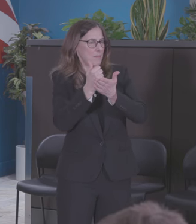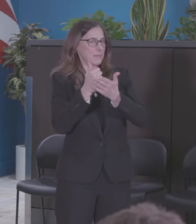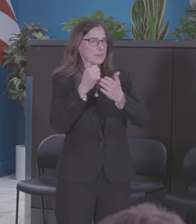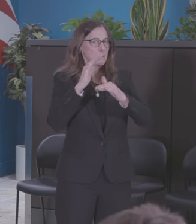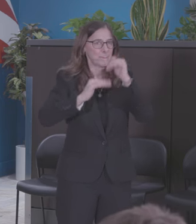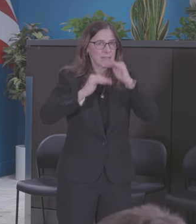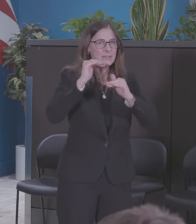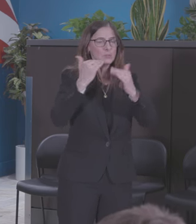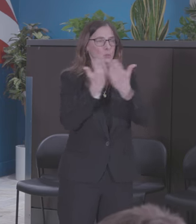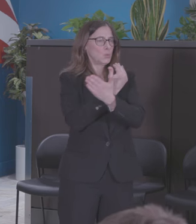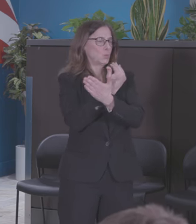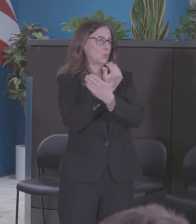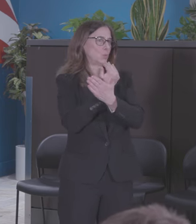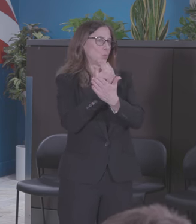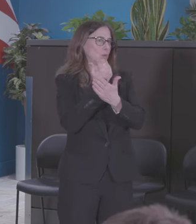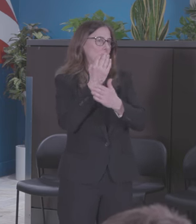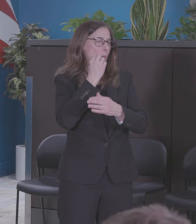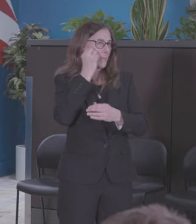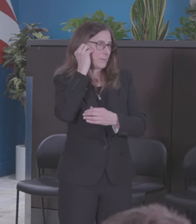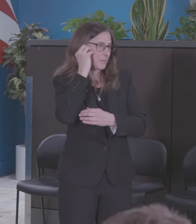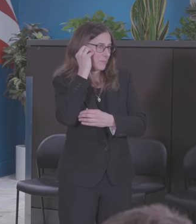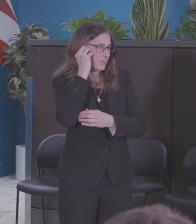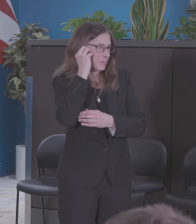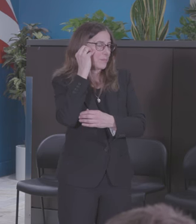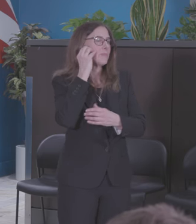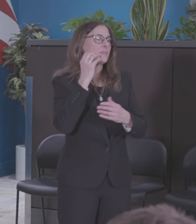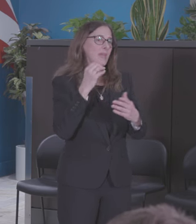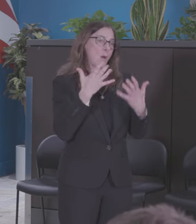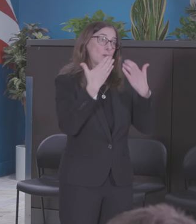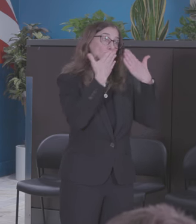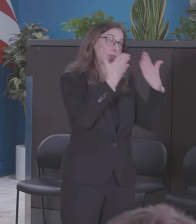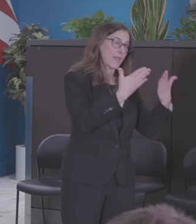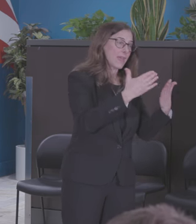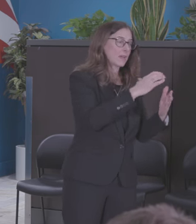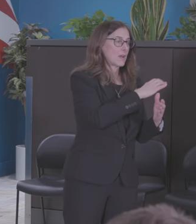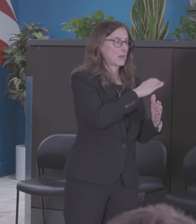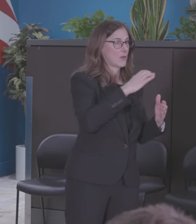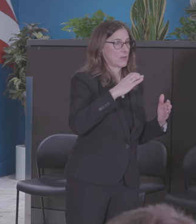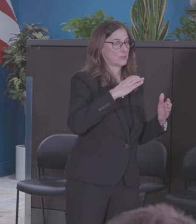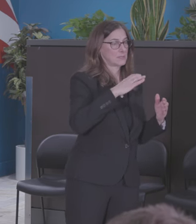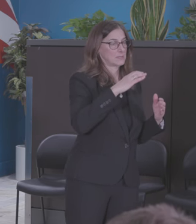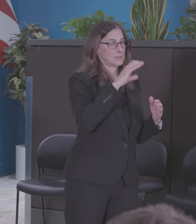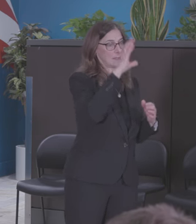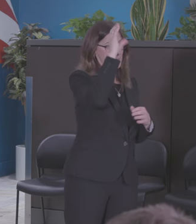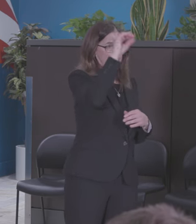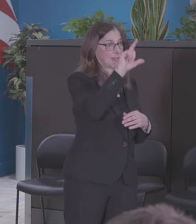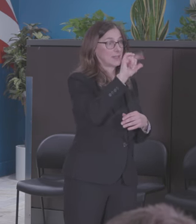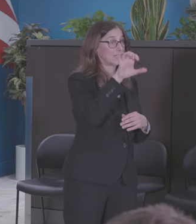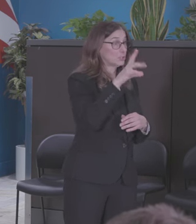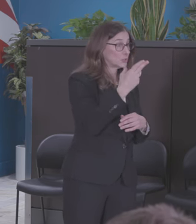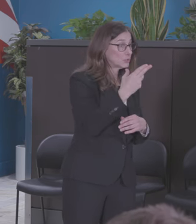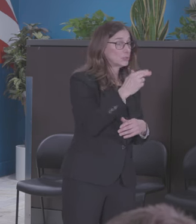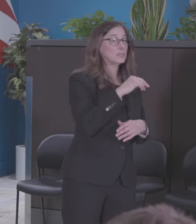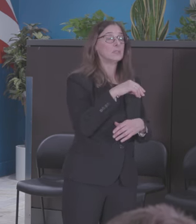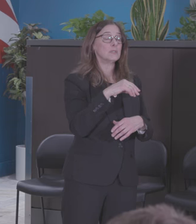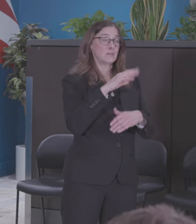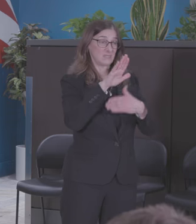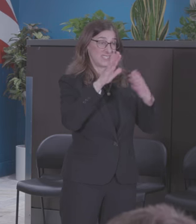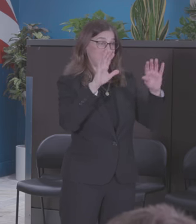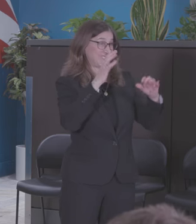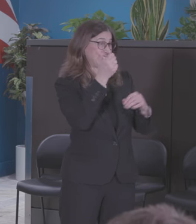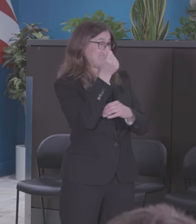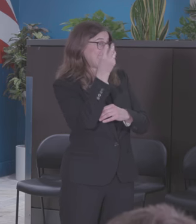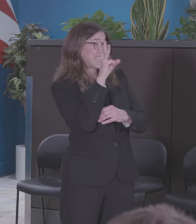around services into new housing. And so I want to thank Congressman Lynch and our entire federal delegation. There was a